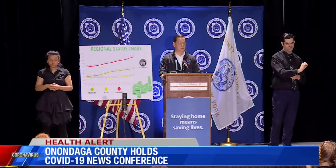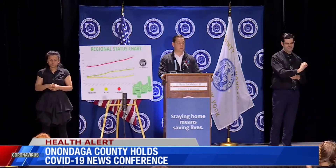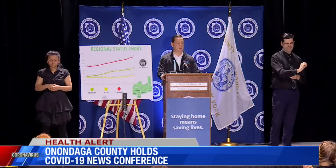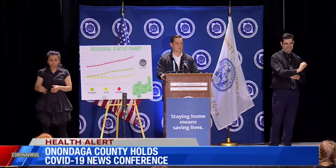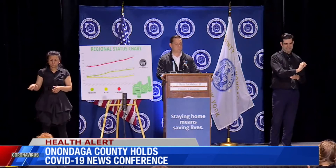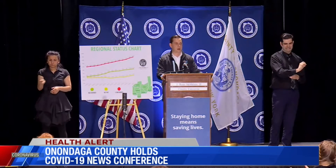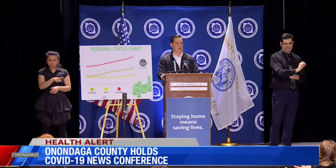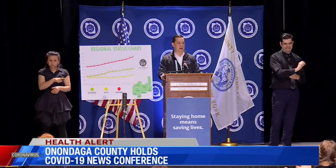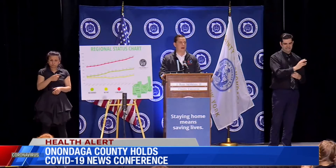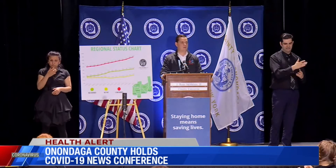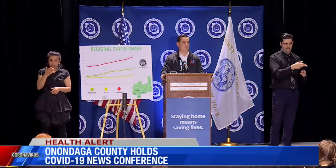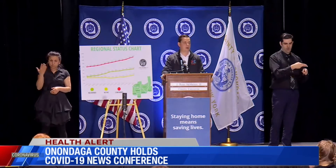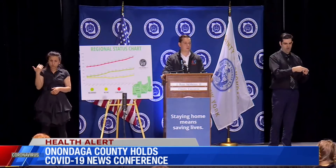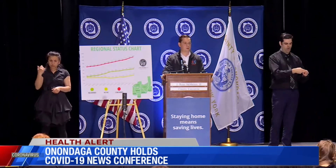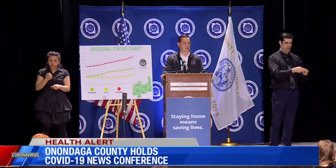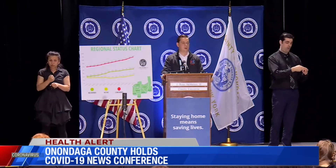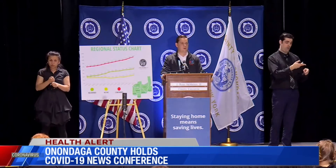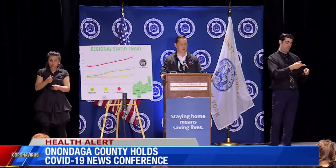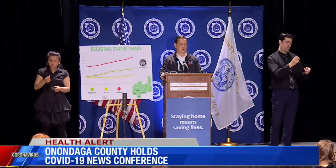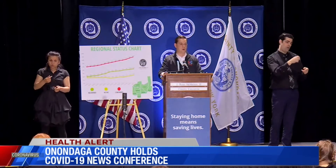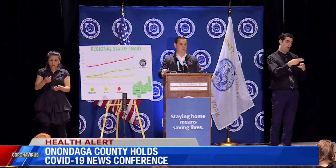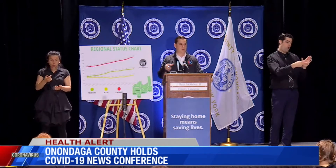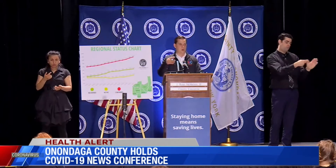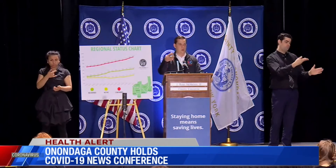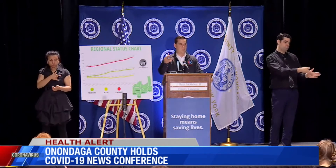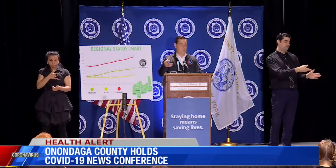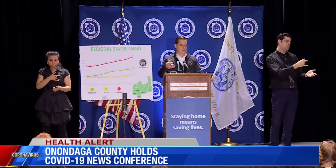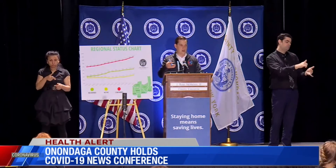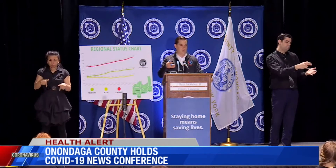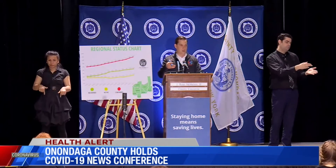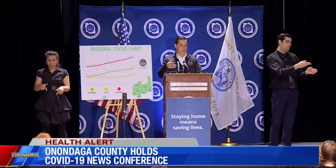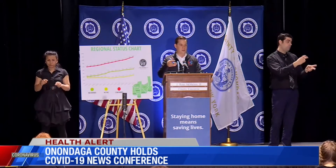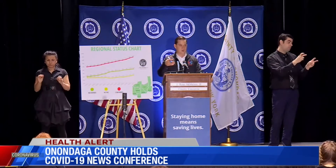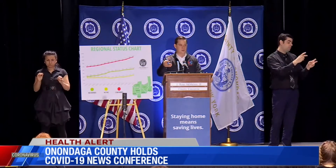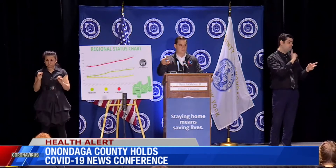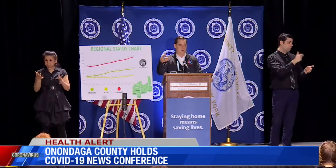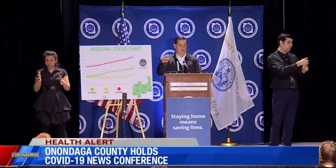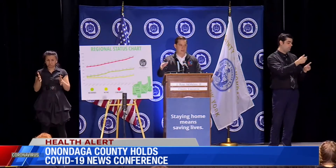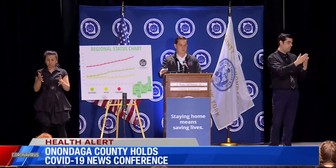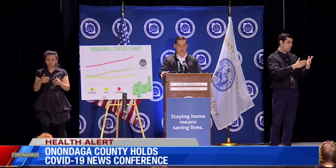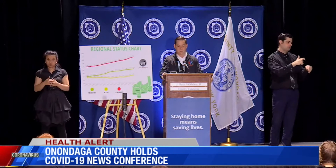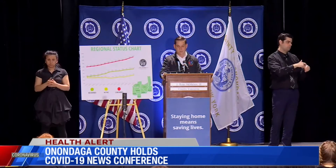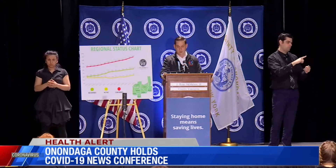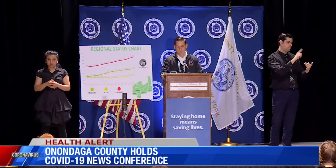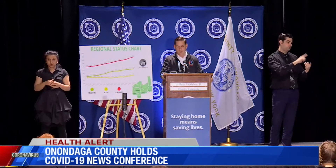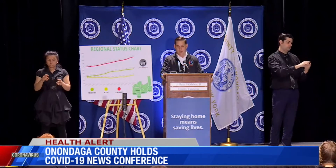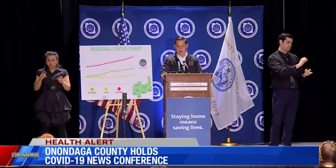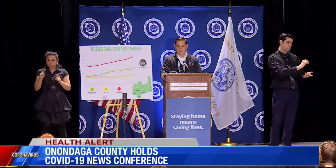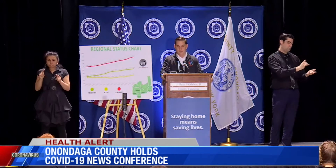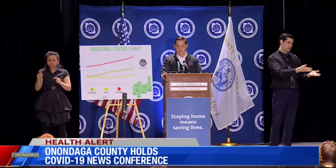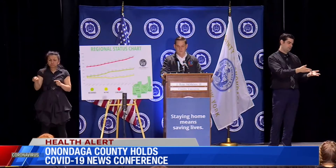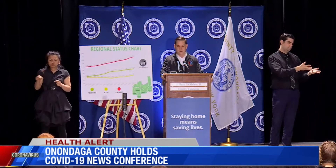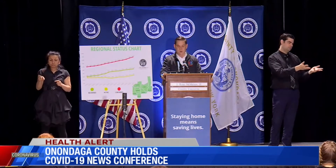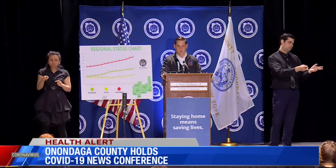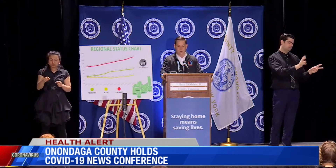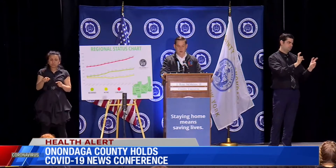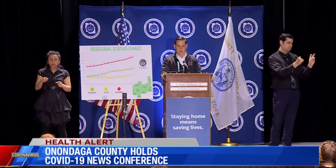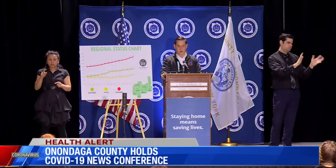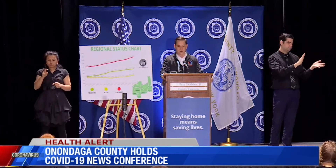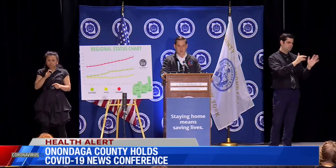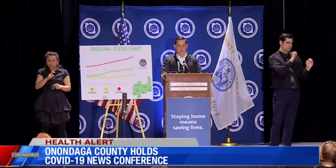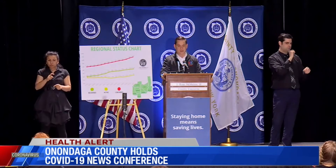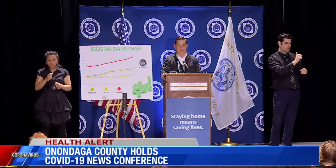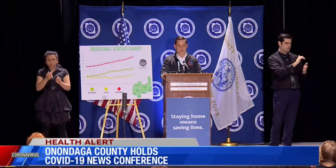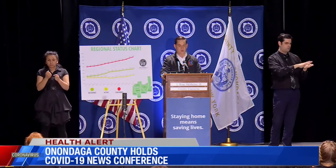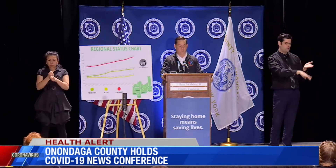used to be getting income. Now they're not from us. If they're 103, they're probably retirees, or this is a part-time job. We want to